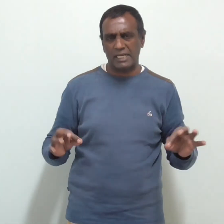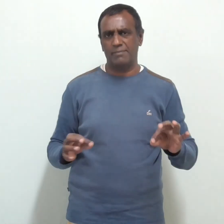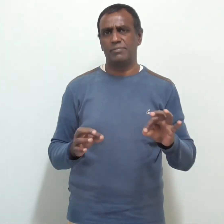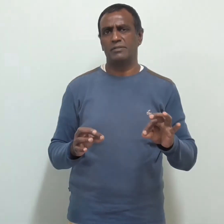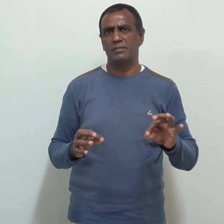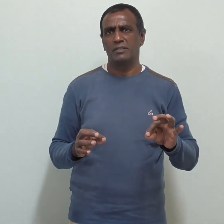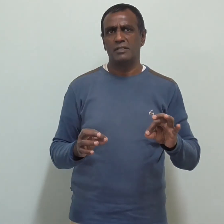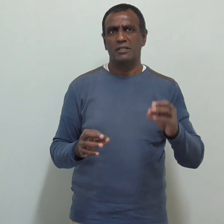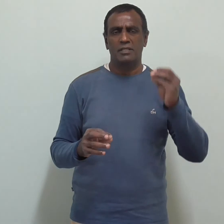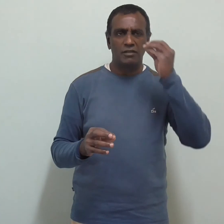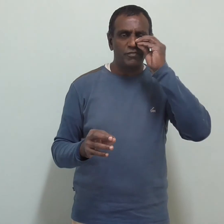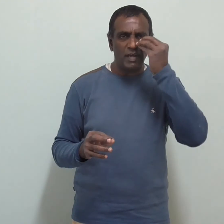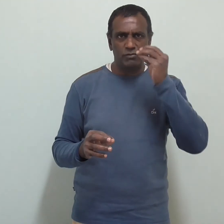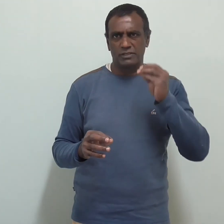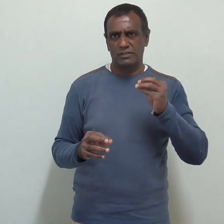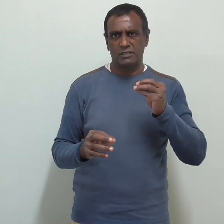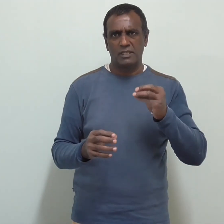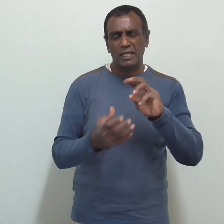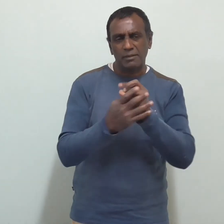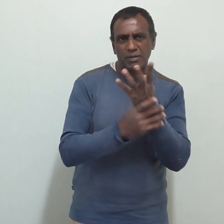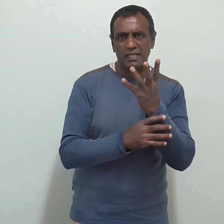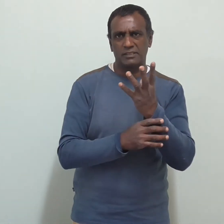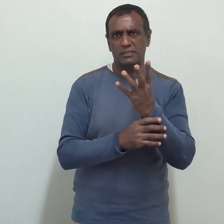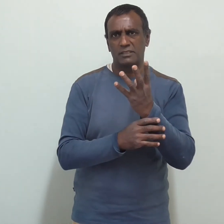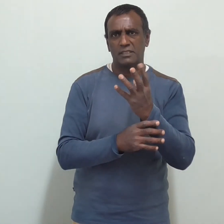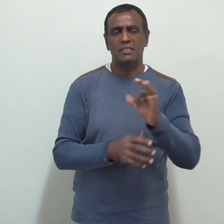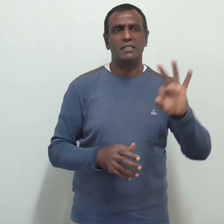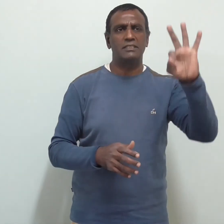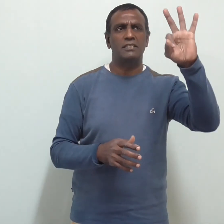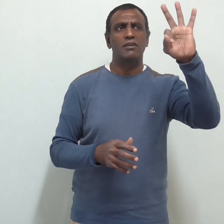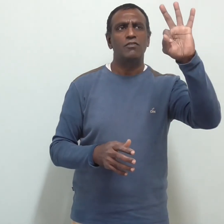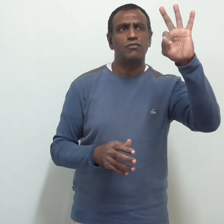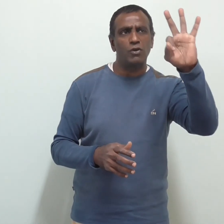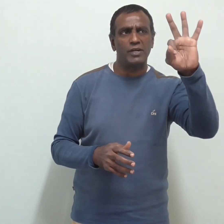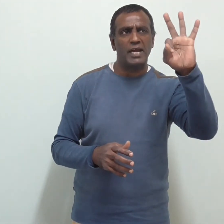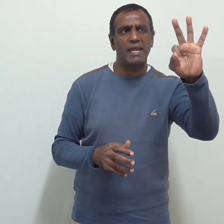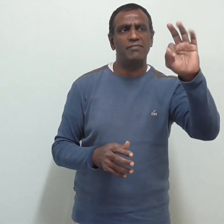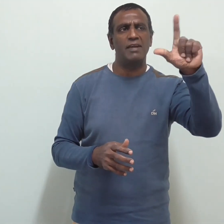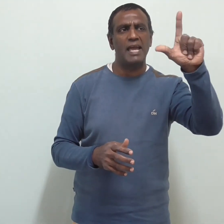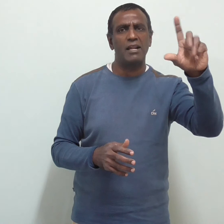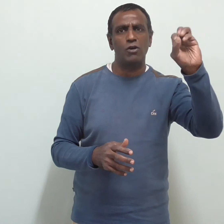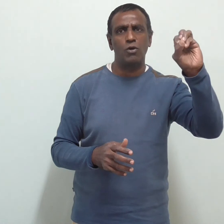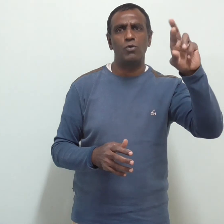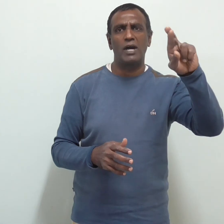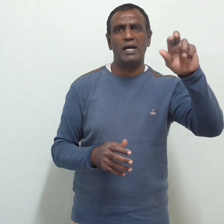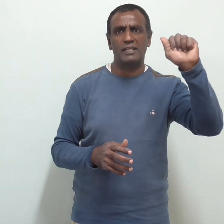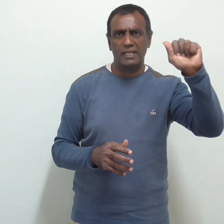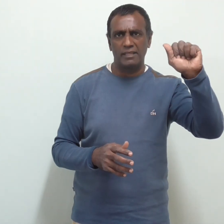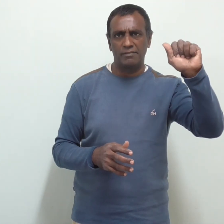describe the flowers and the plants is flora, F-L-O-R-A.